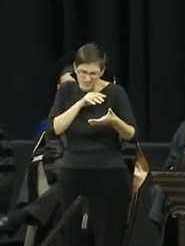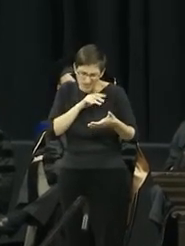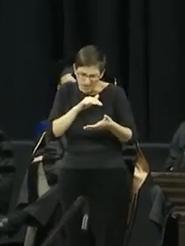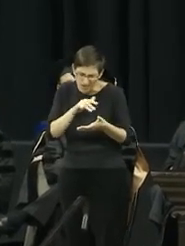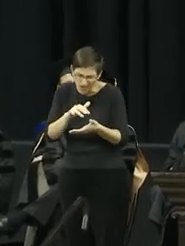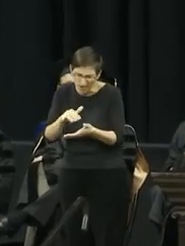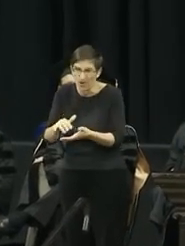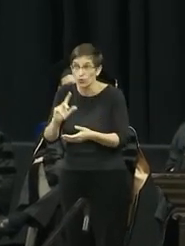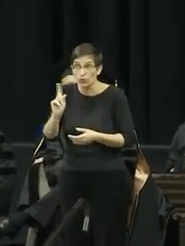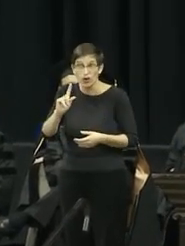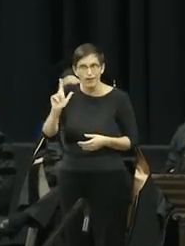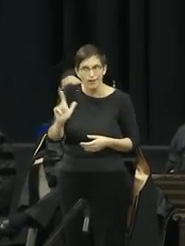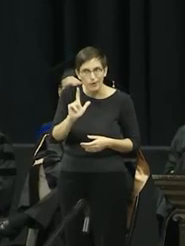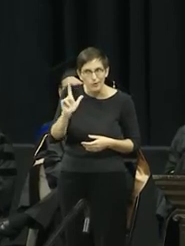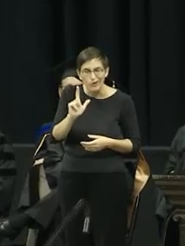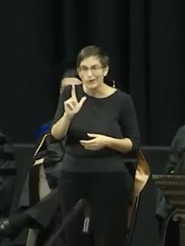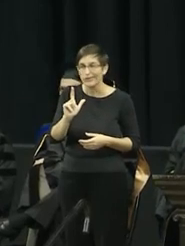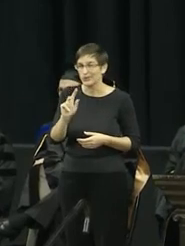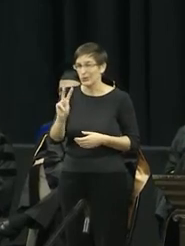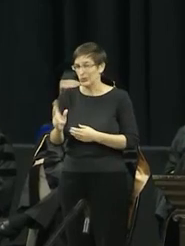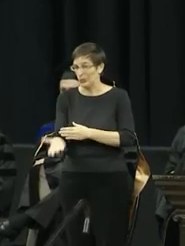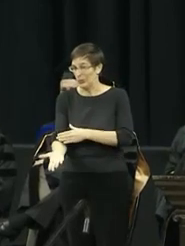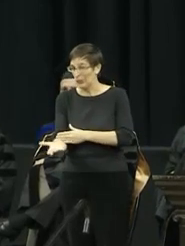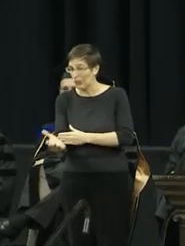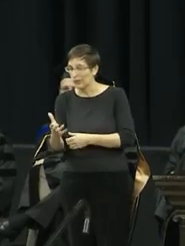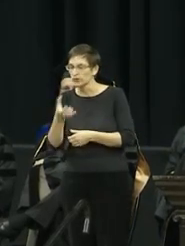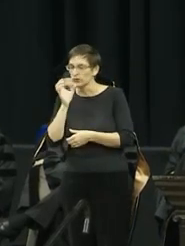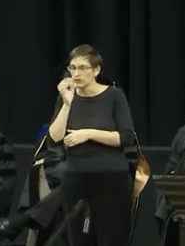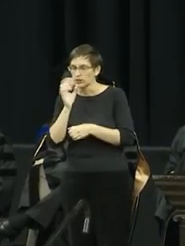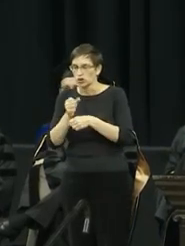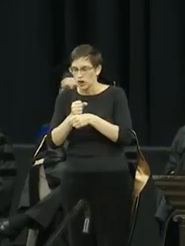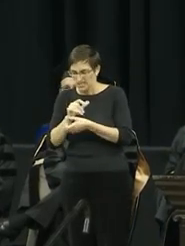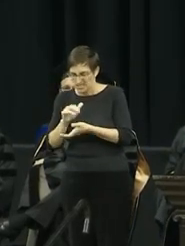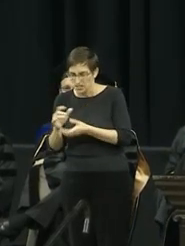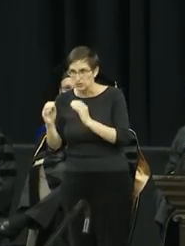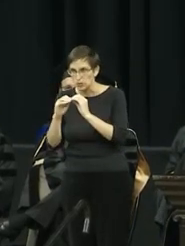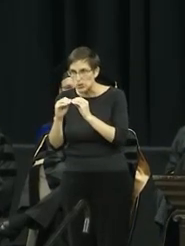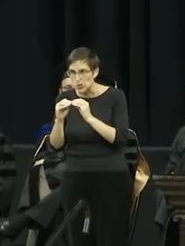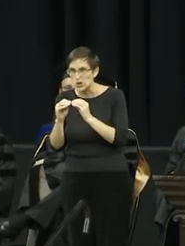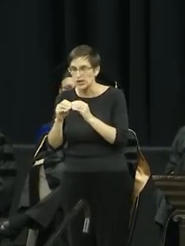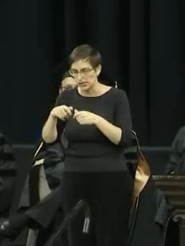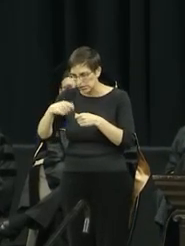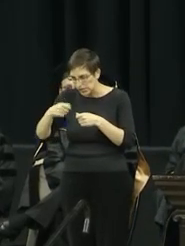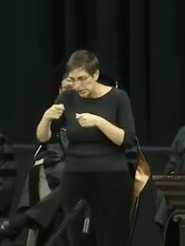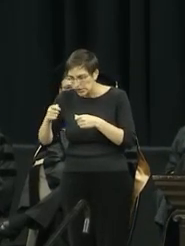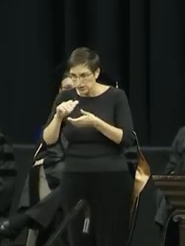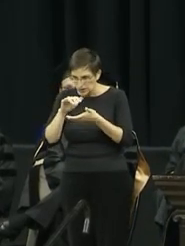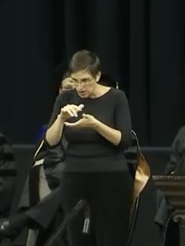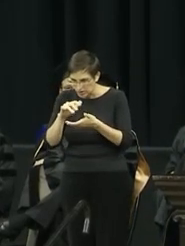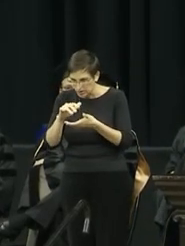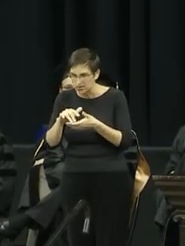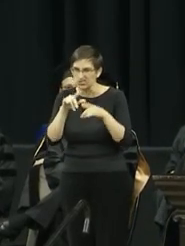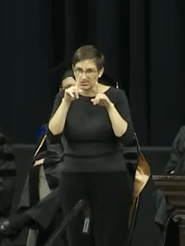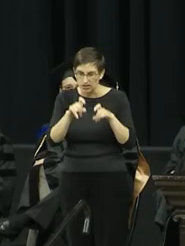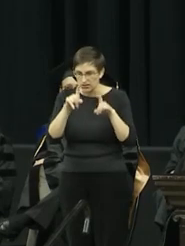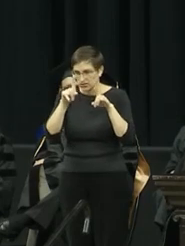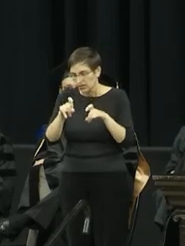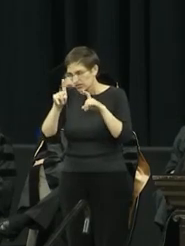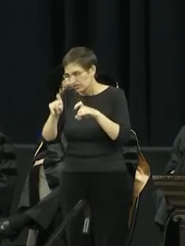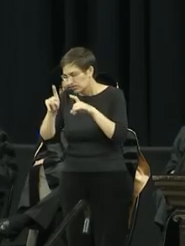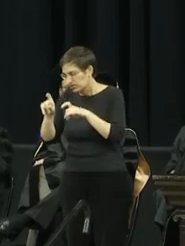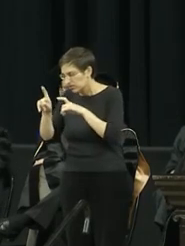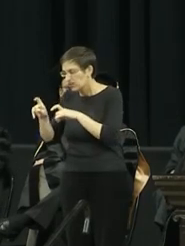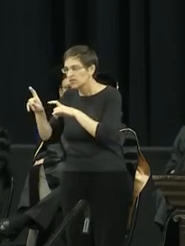library, the 2 a.m. cups of coffee, the stacks of flashcards, the exam after exam